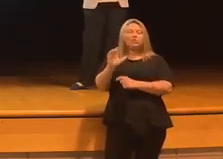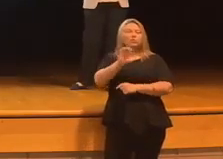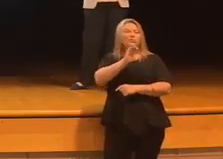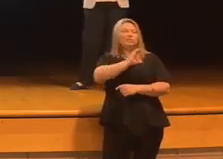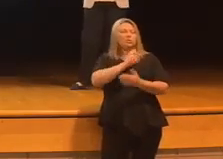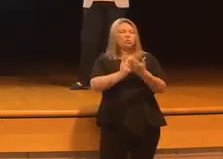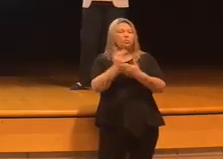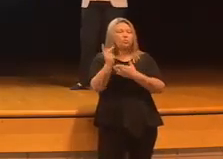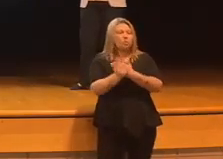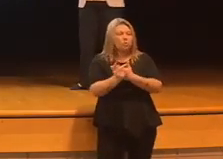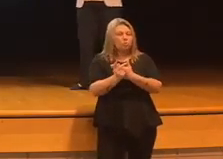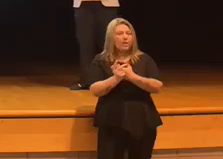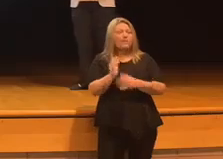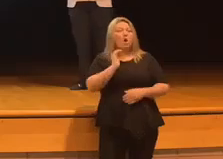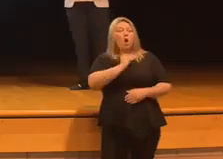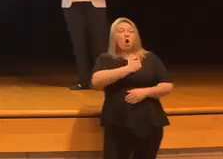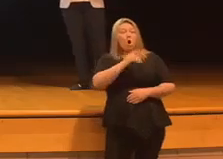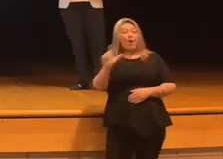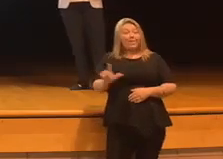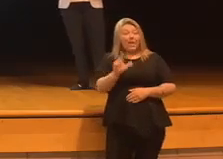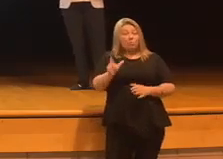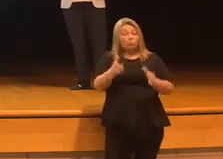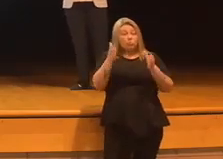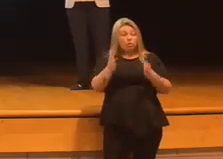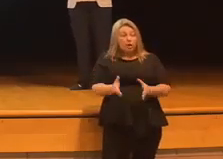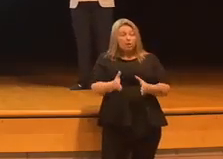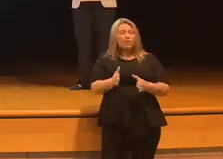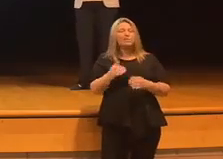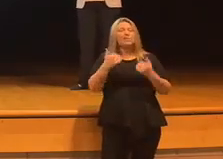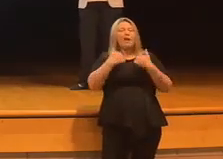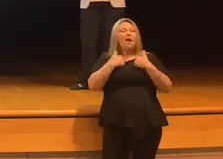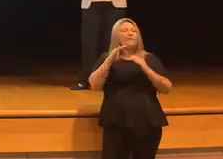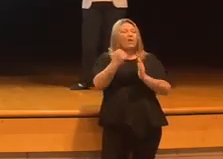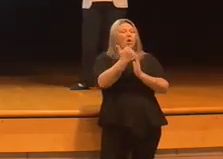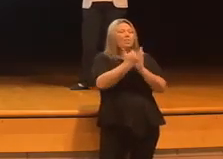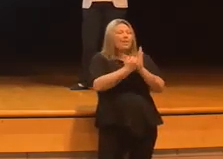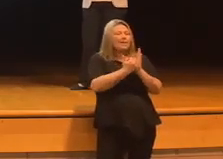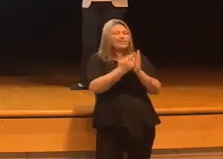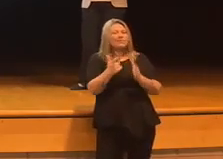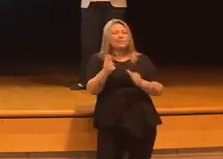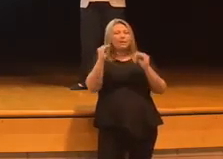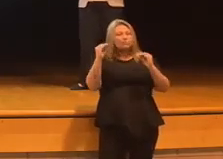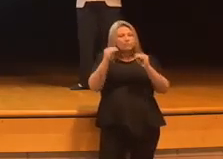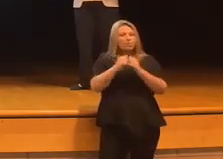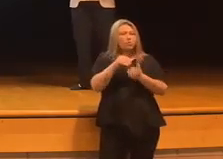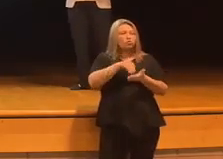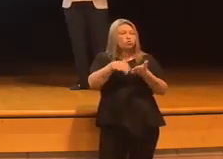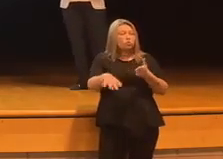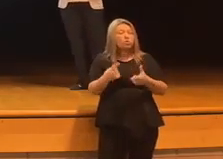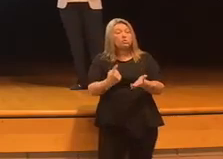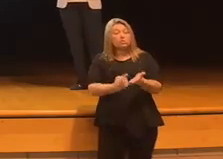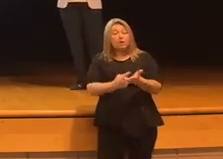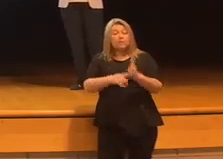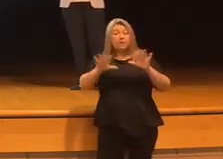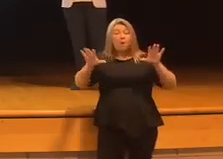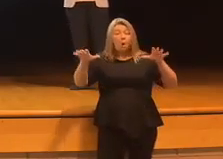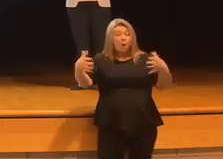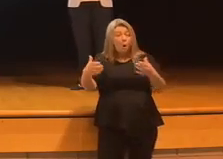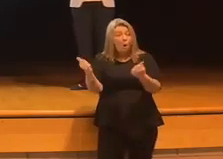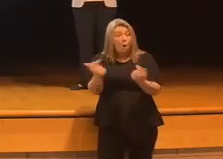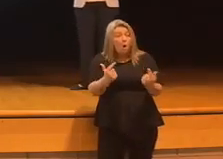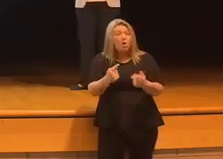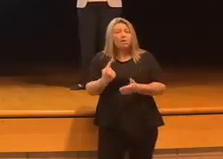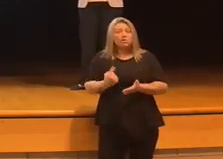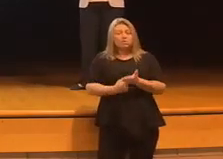media coordinators go through these lessons with students, sometimes in whole group as a discussion, but